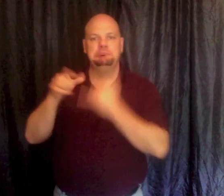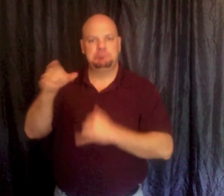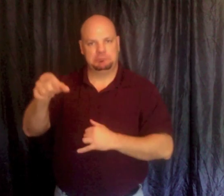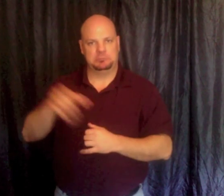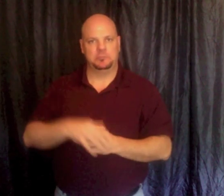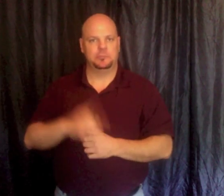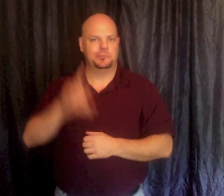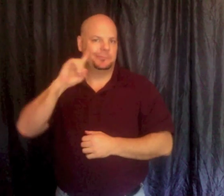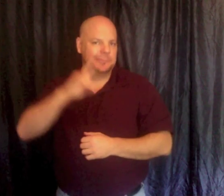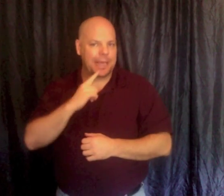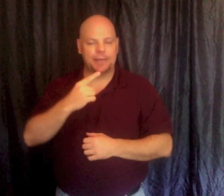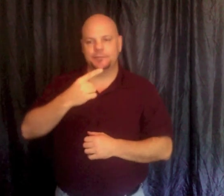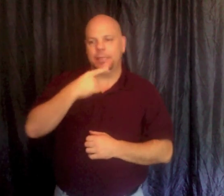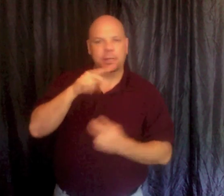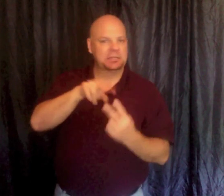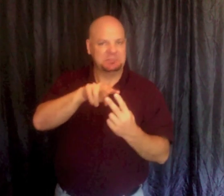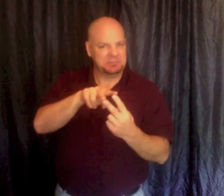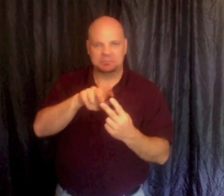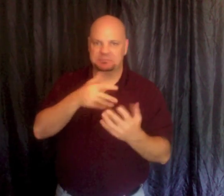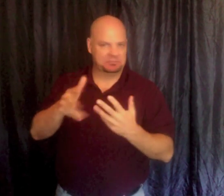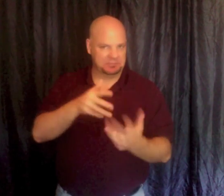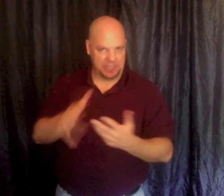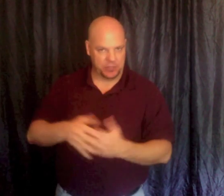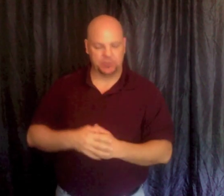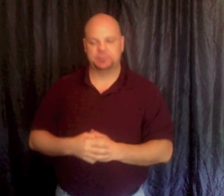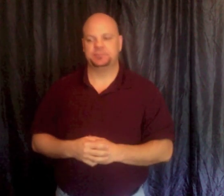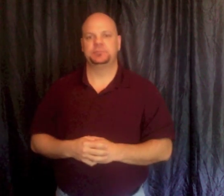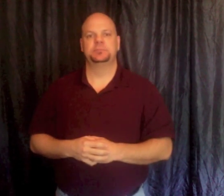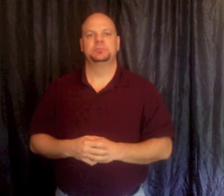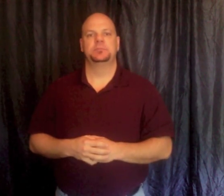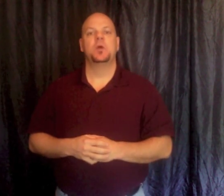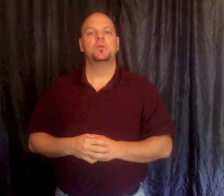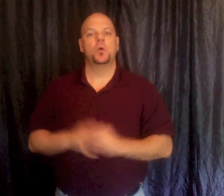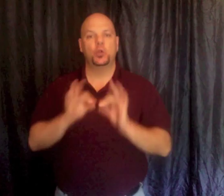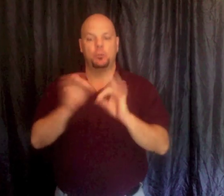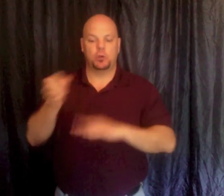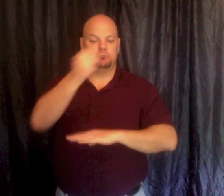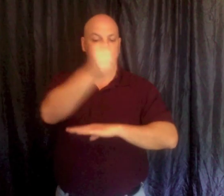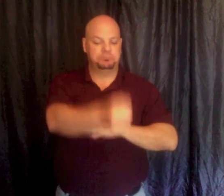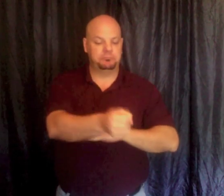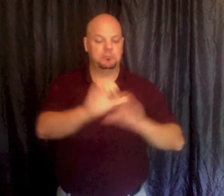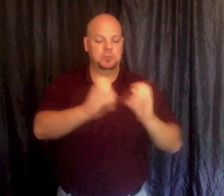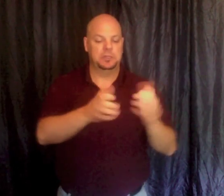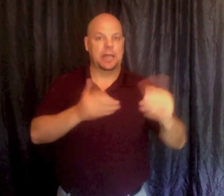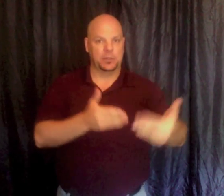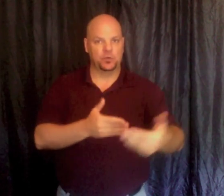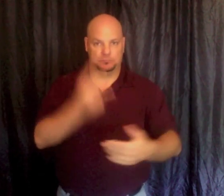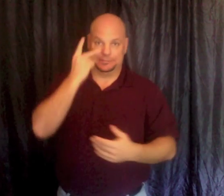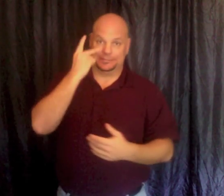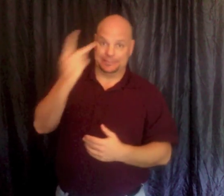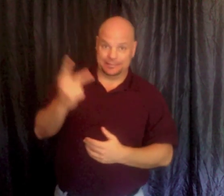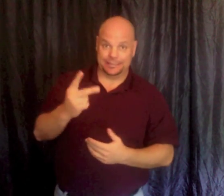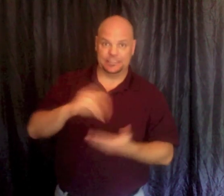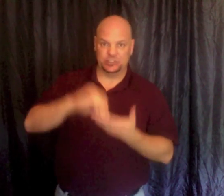the classroom where the interpreter is assigned, there's a student acting up. So again, you're like